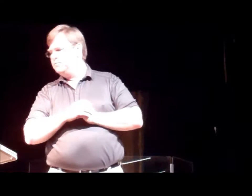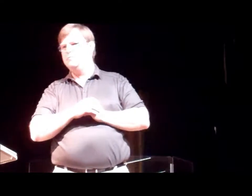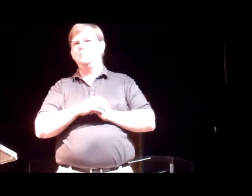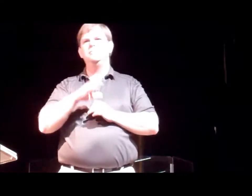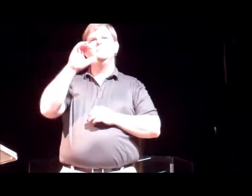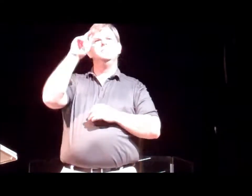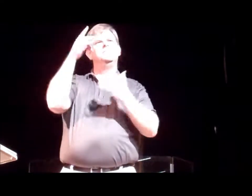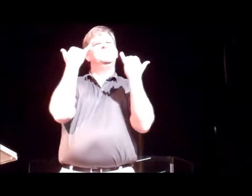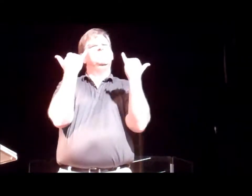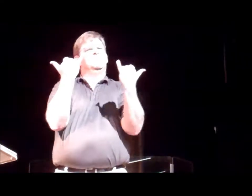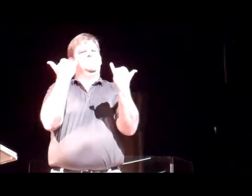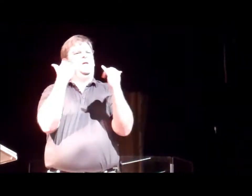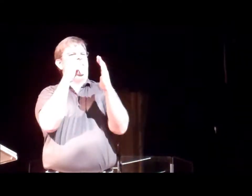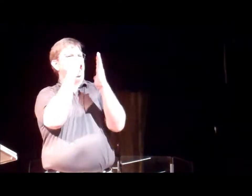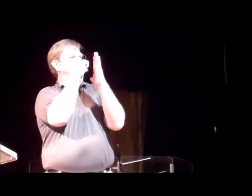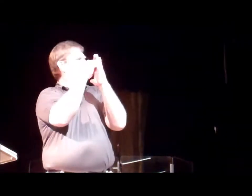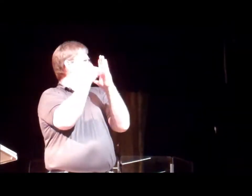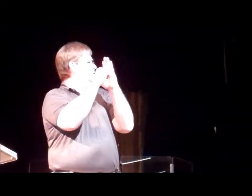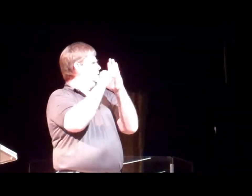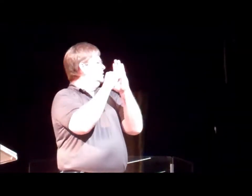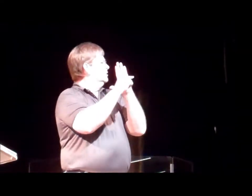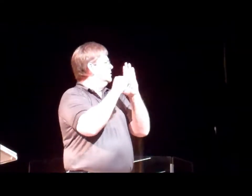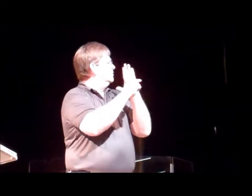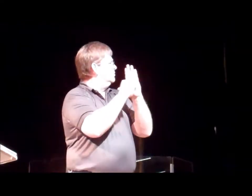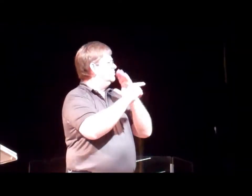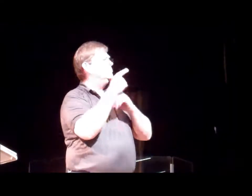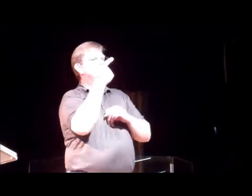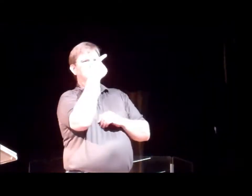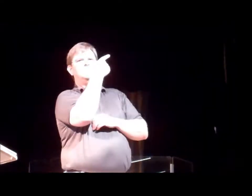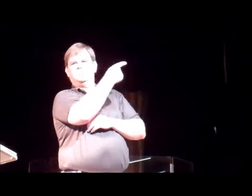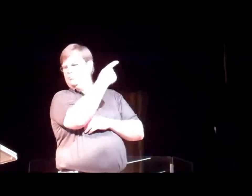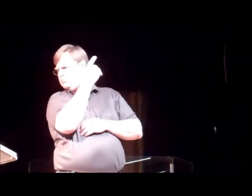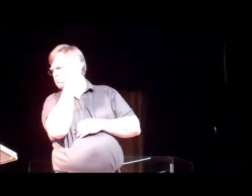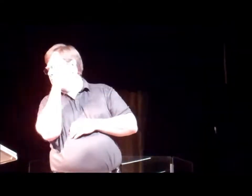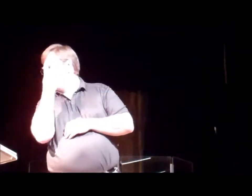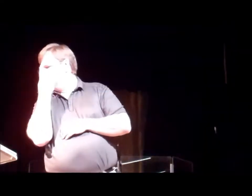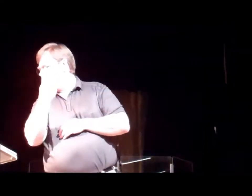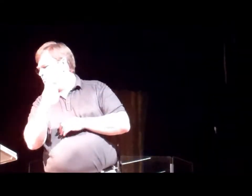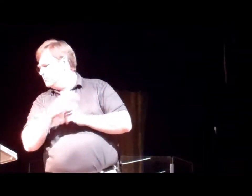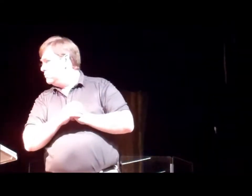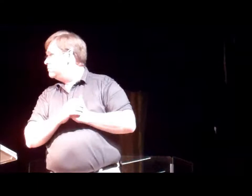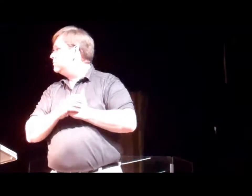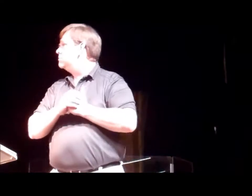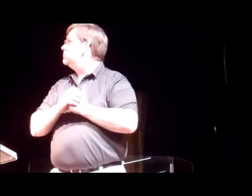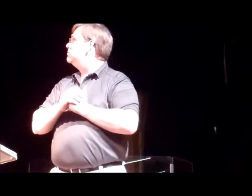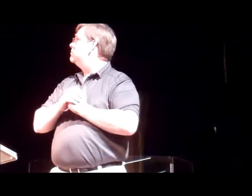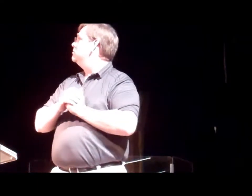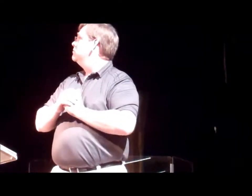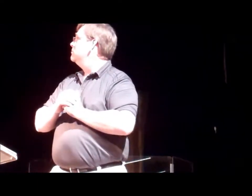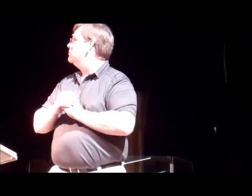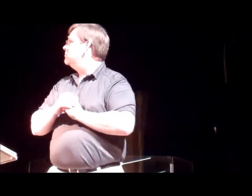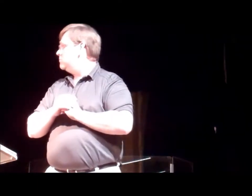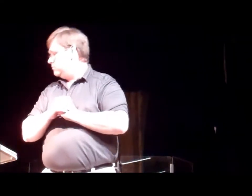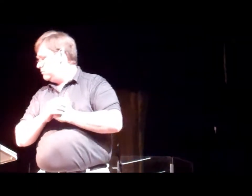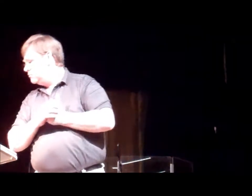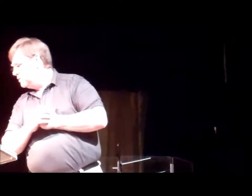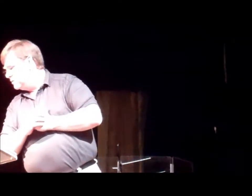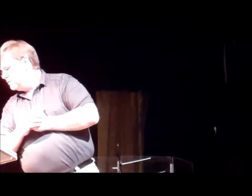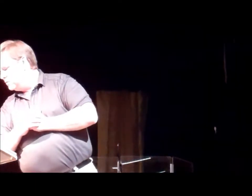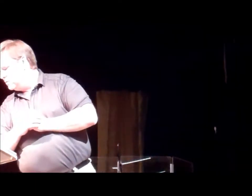upon collecting these 7 sayings. Let me get the verse up here, and you will see that